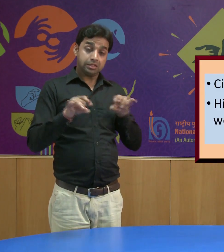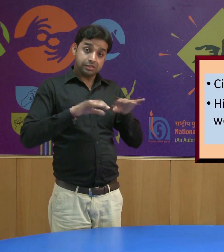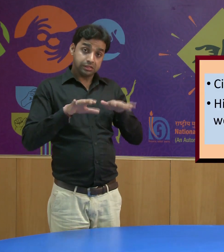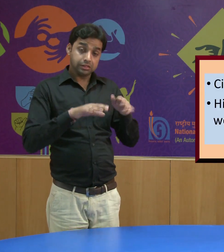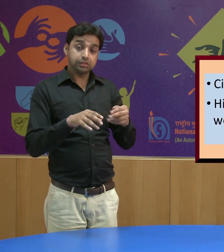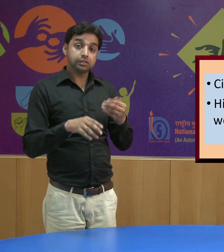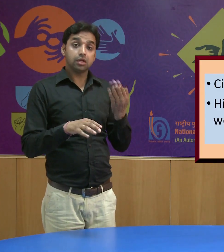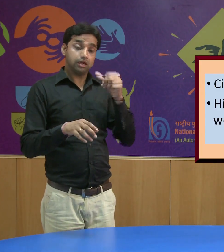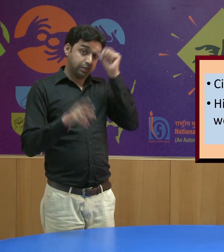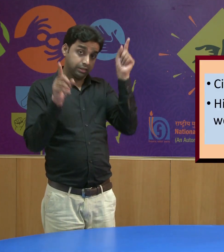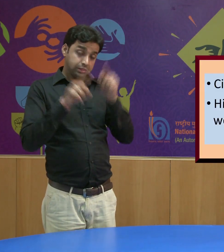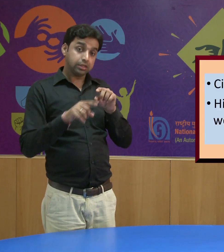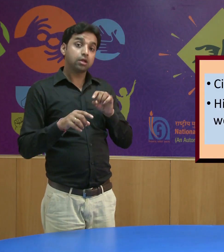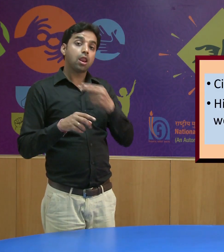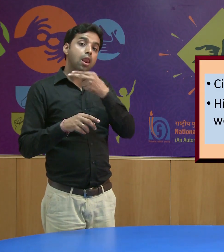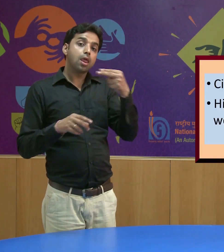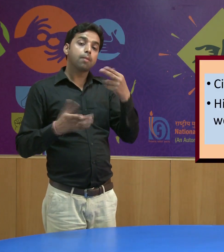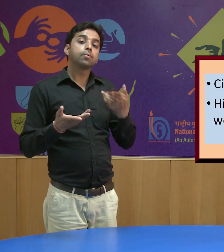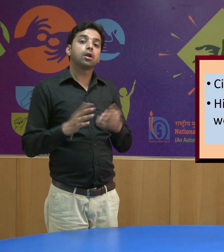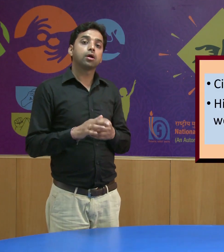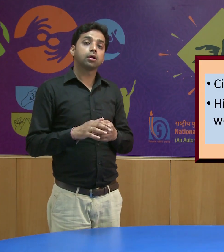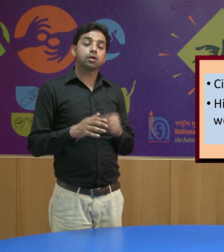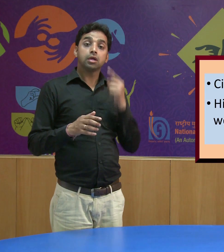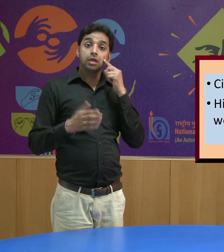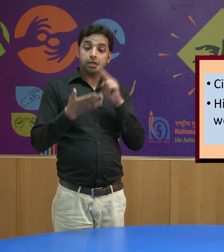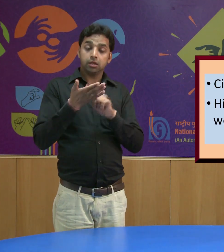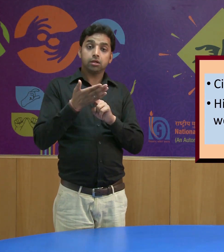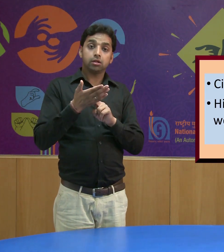names like Indrapura,